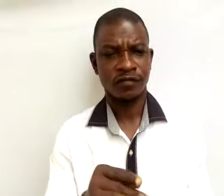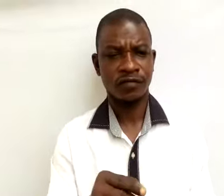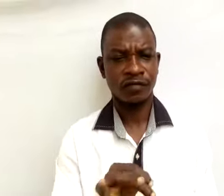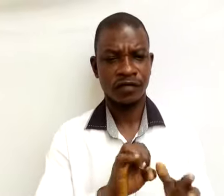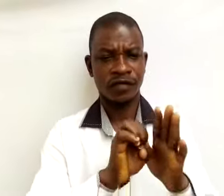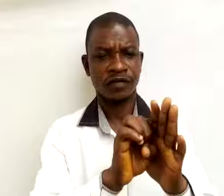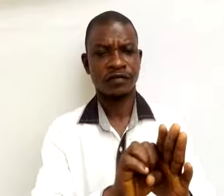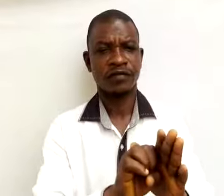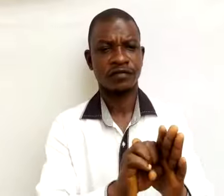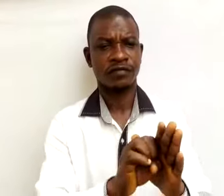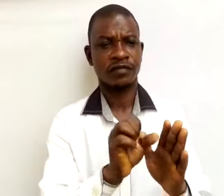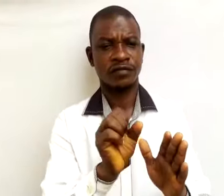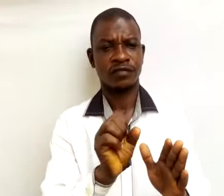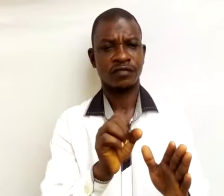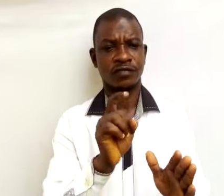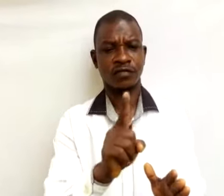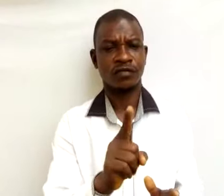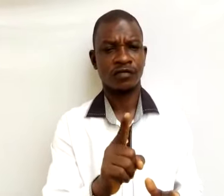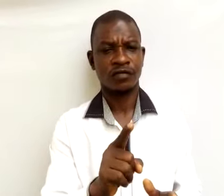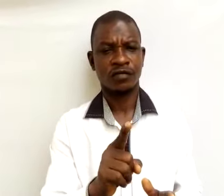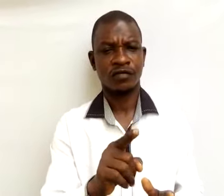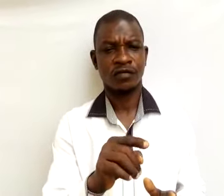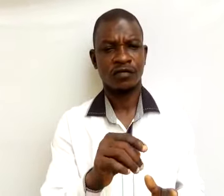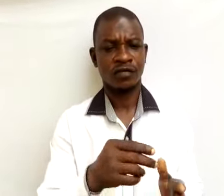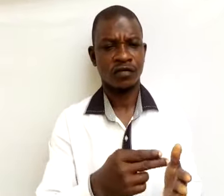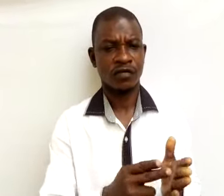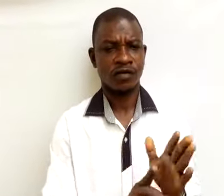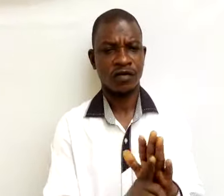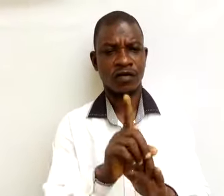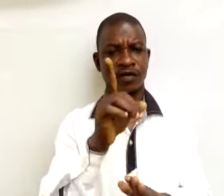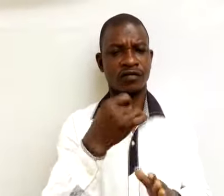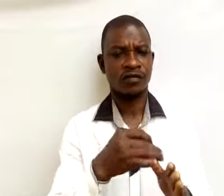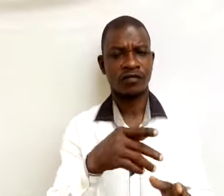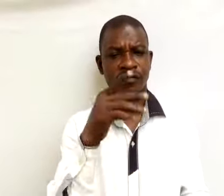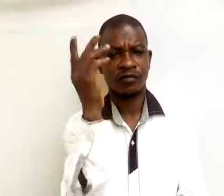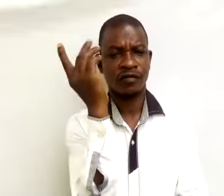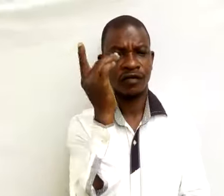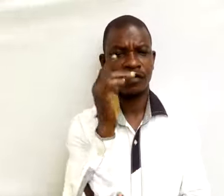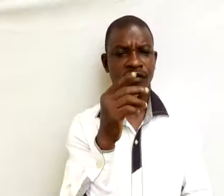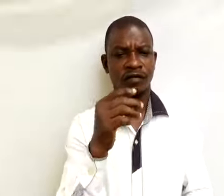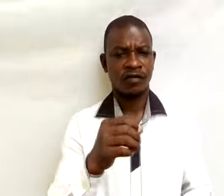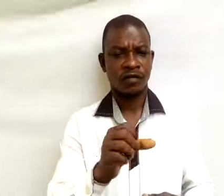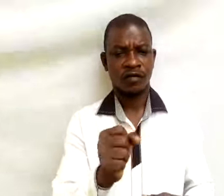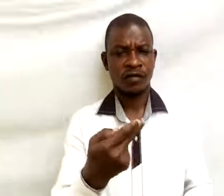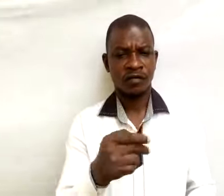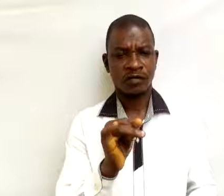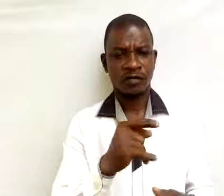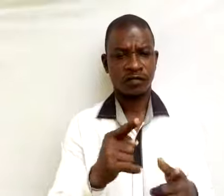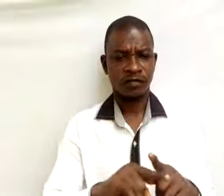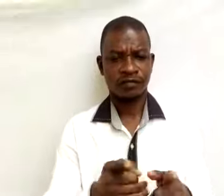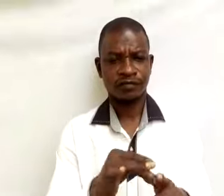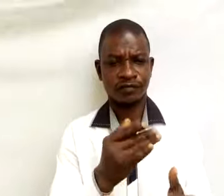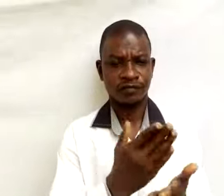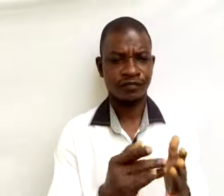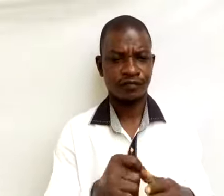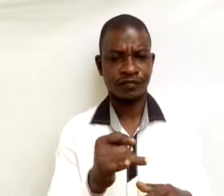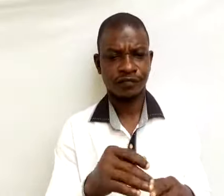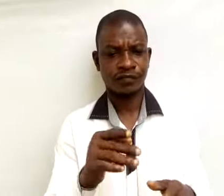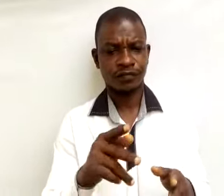examples. 1. Height of plant. 2. Shape of various parts of the plant, that